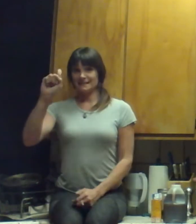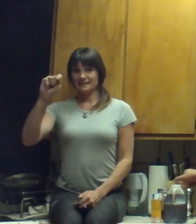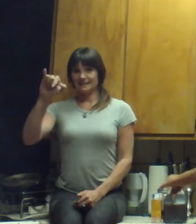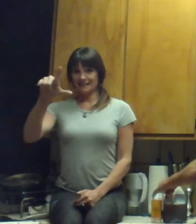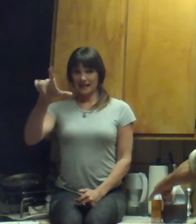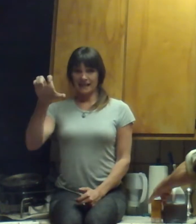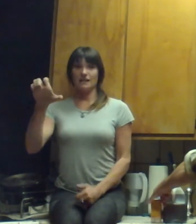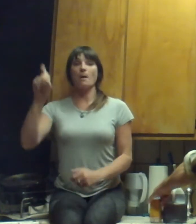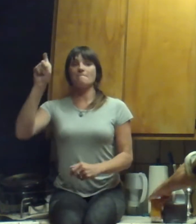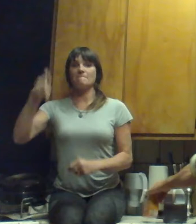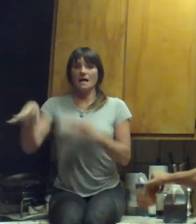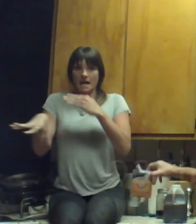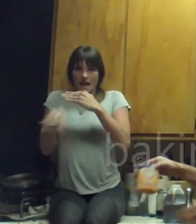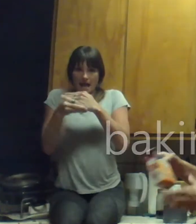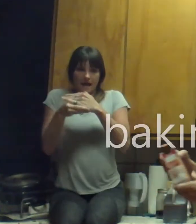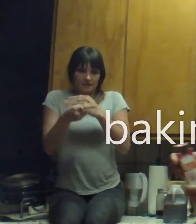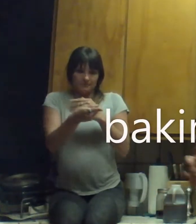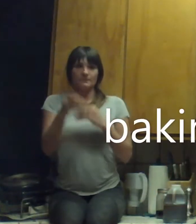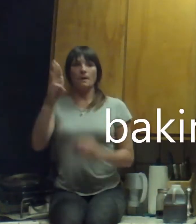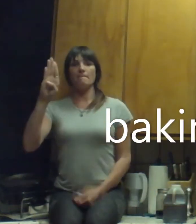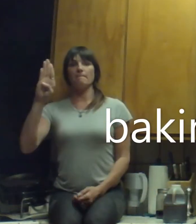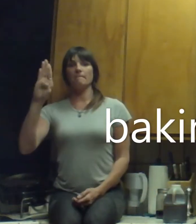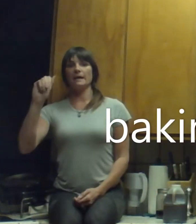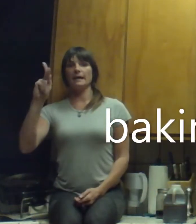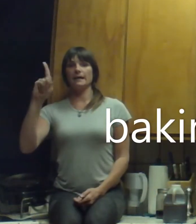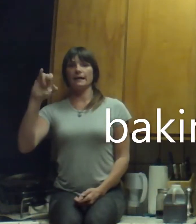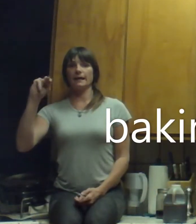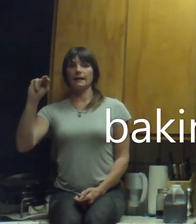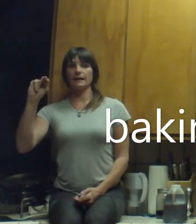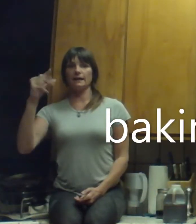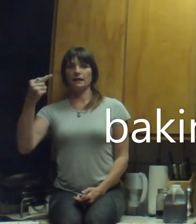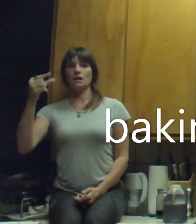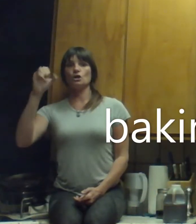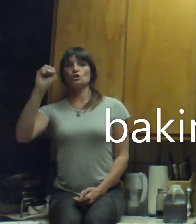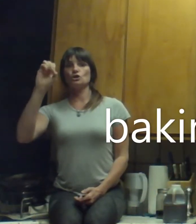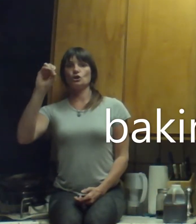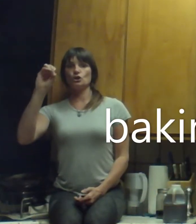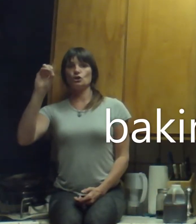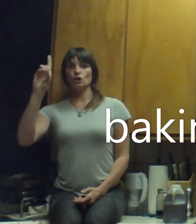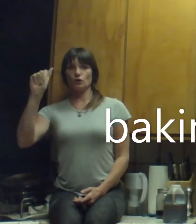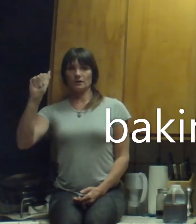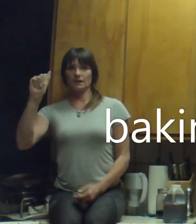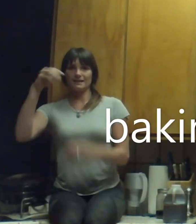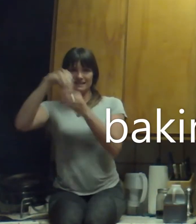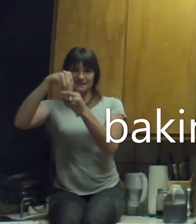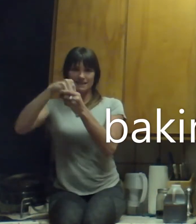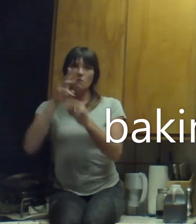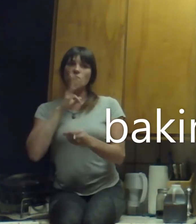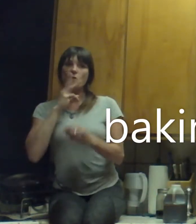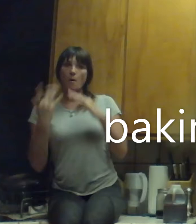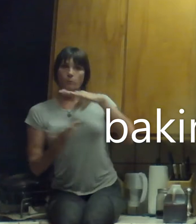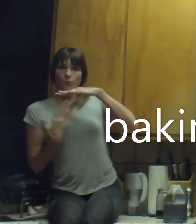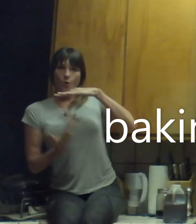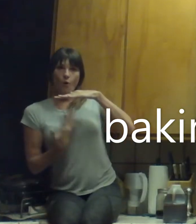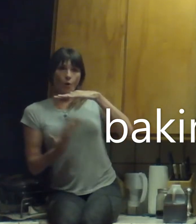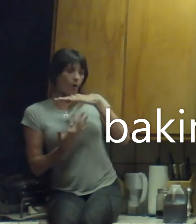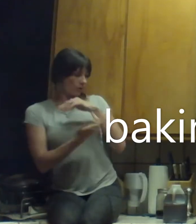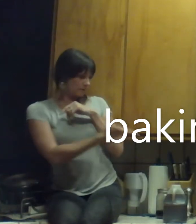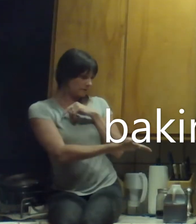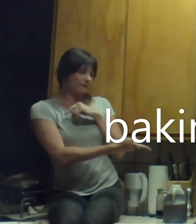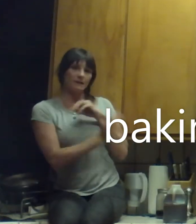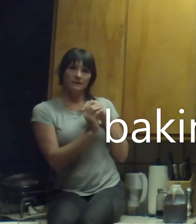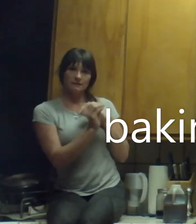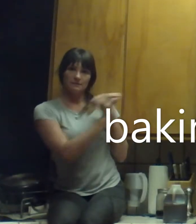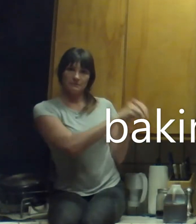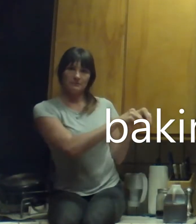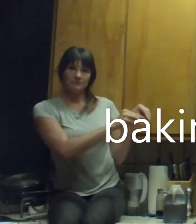of baking soda in your boiling water. So I got my big pot of water here, boiling. Put